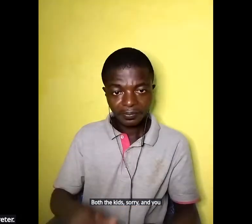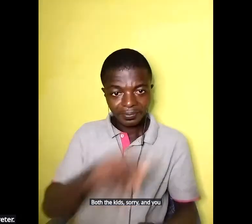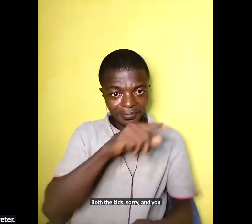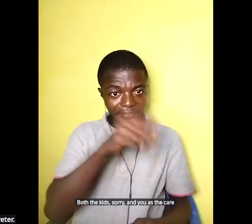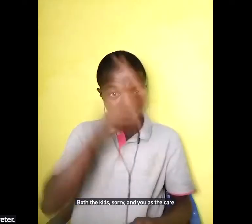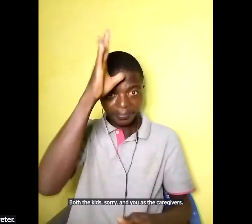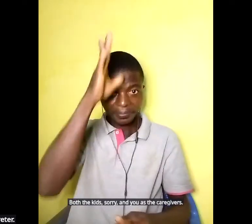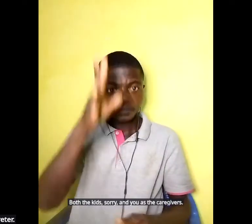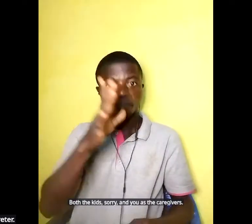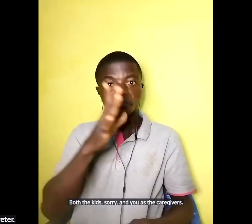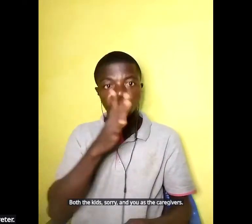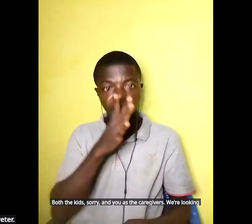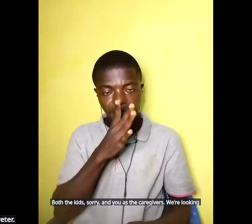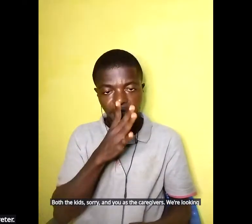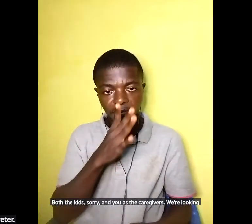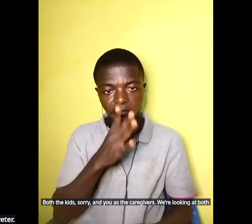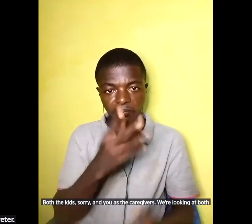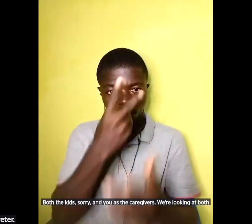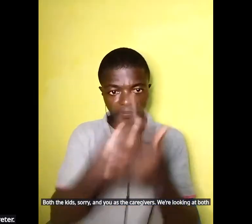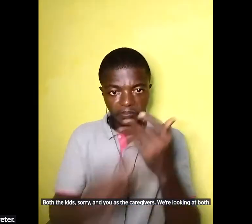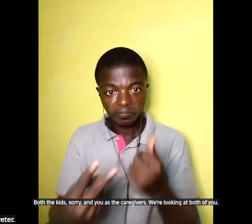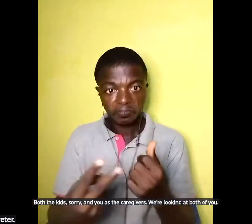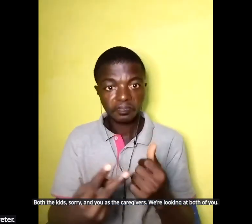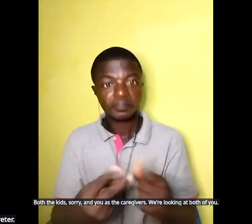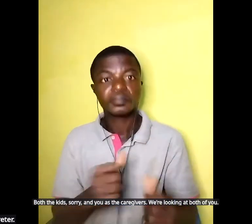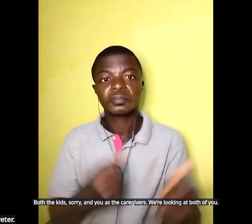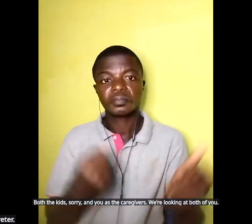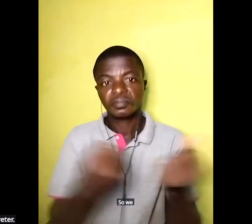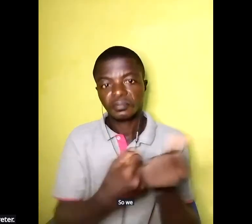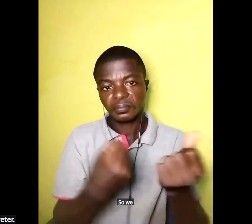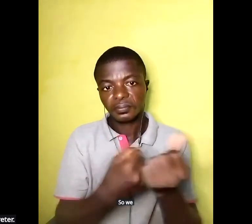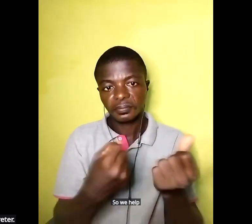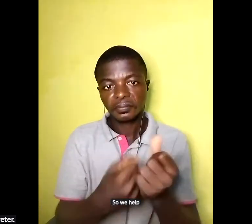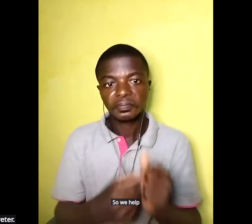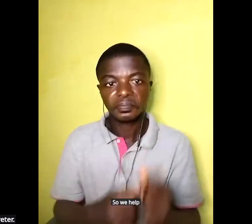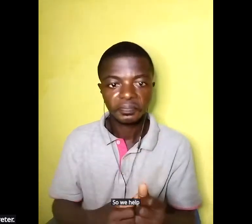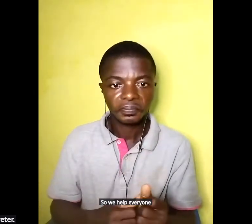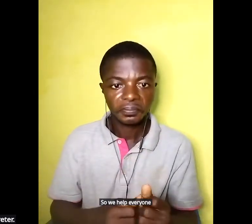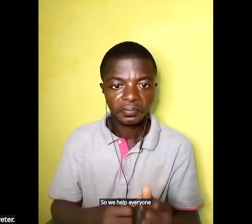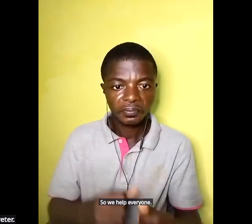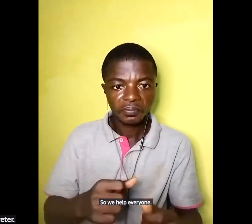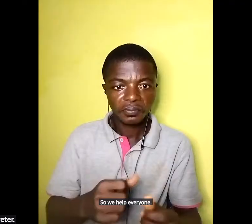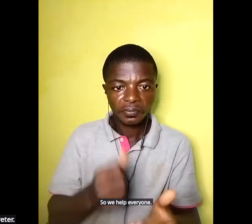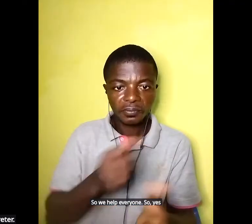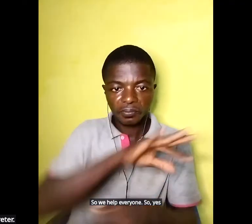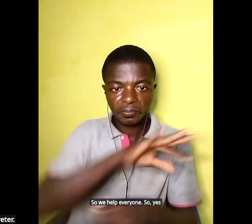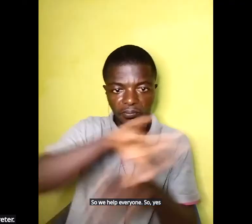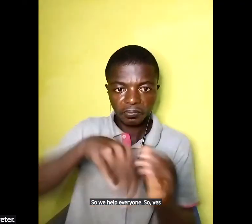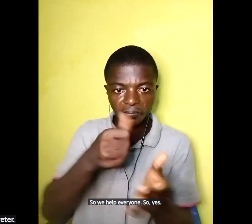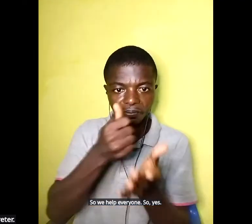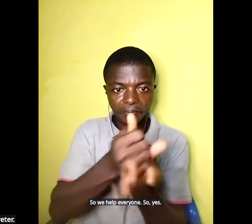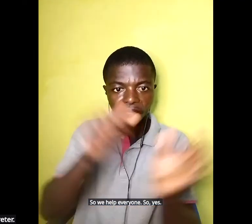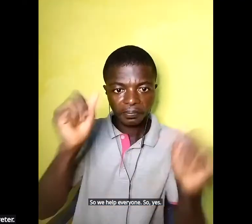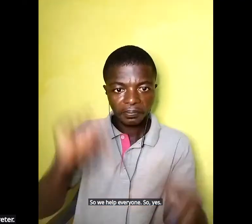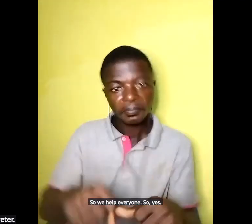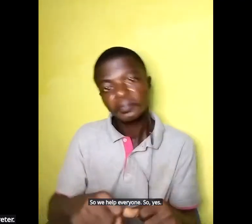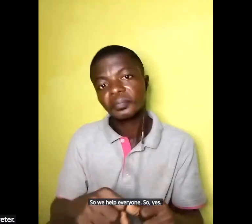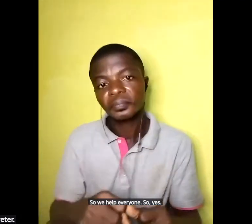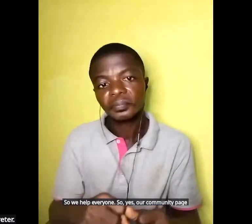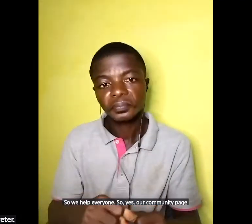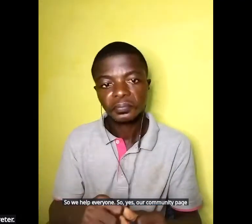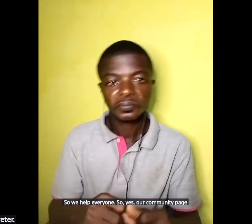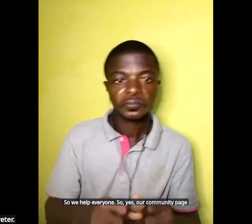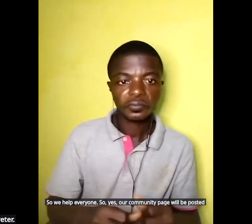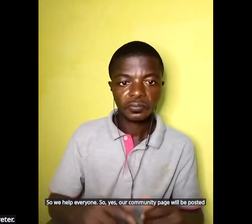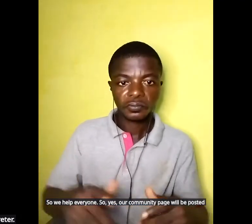caregivers. We're looking at both of you. So we help everyone. So yes, our community page will be